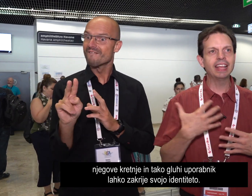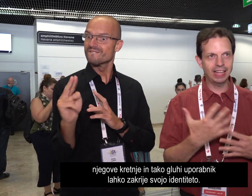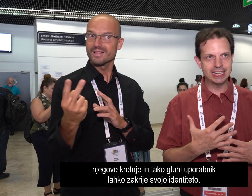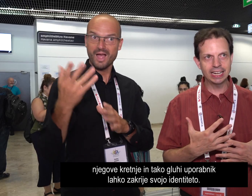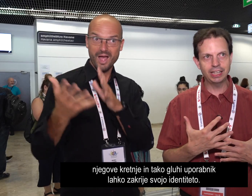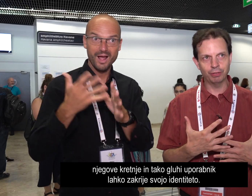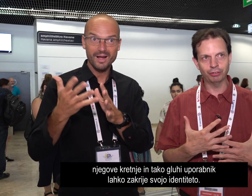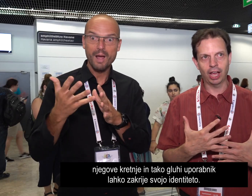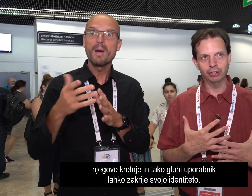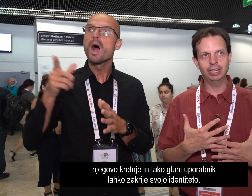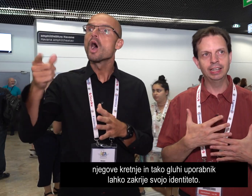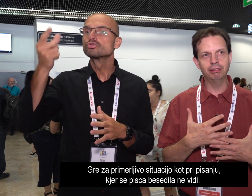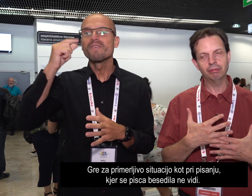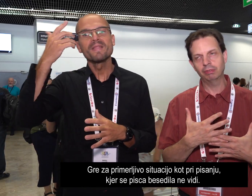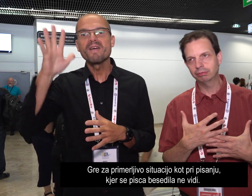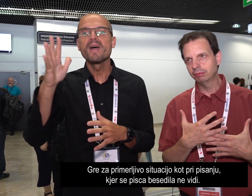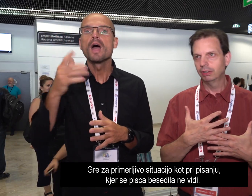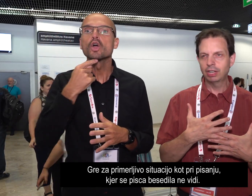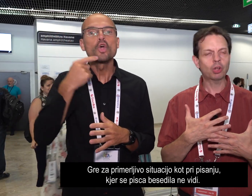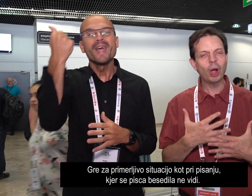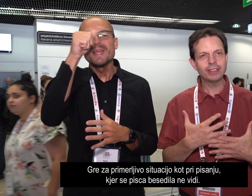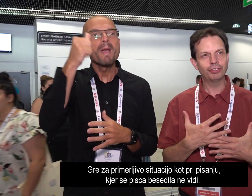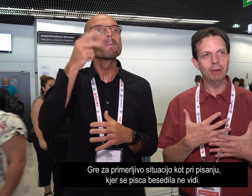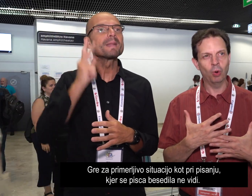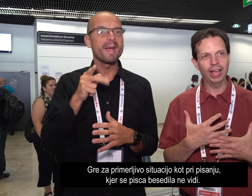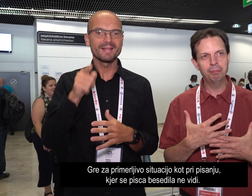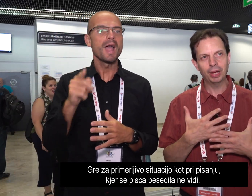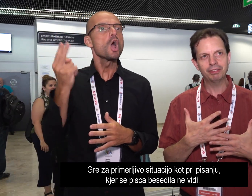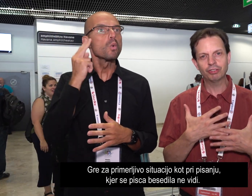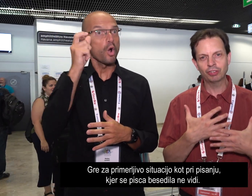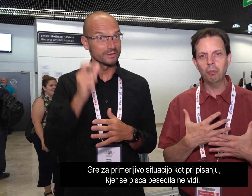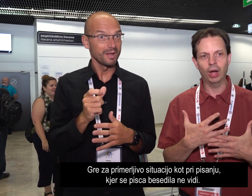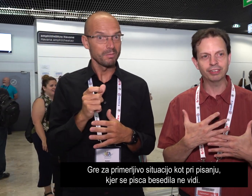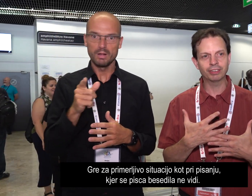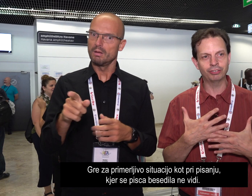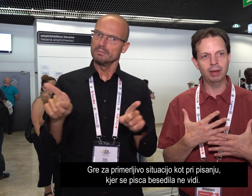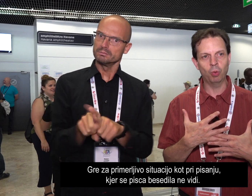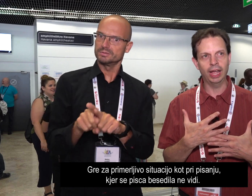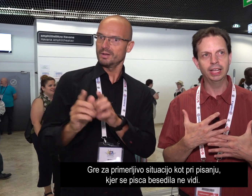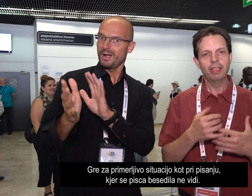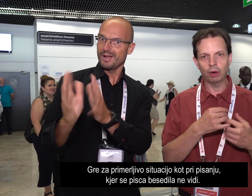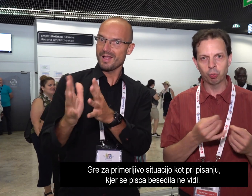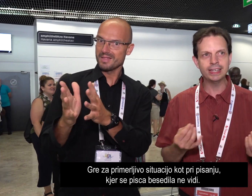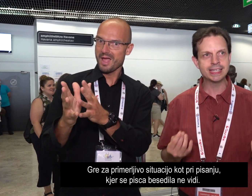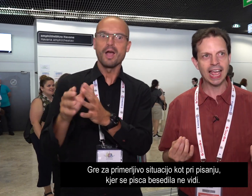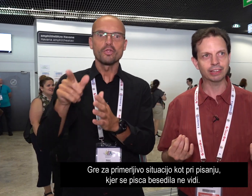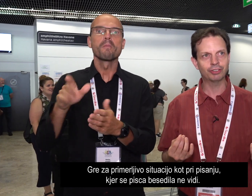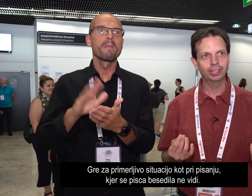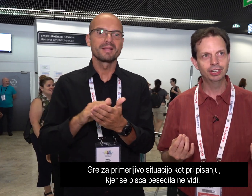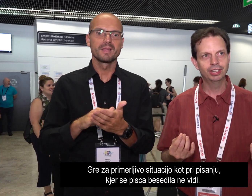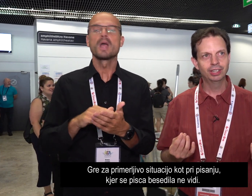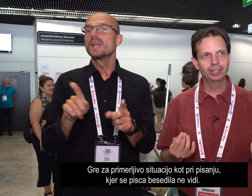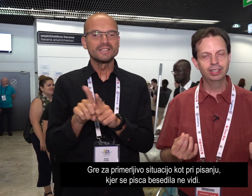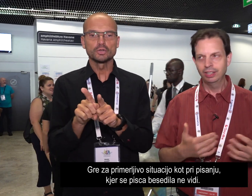can hide the identity of the signer in not quite the same way, but somewhat the same way that written